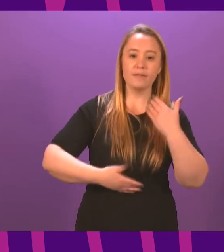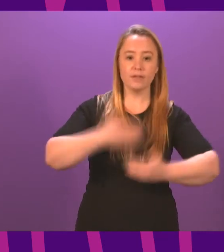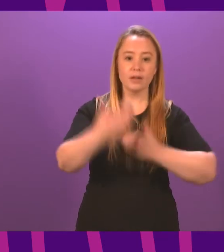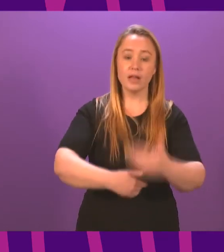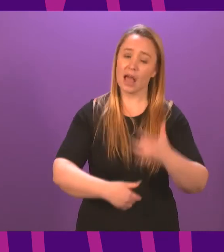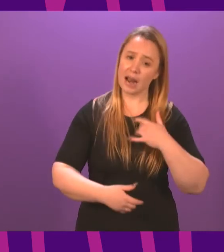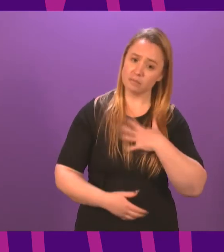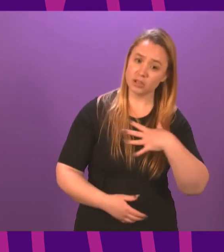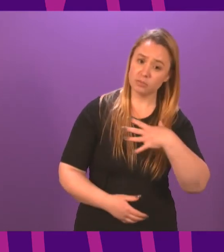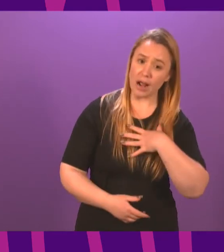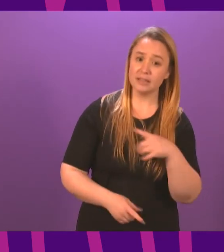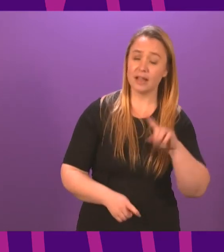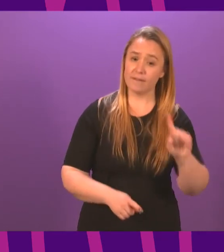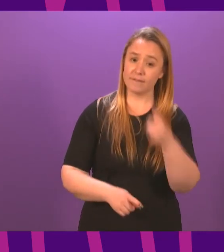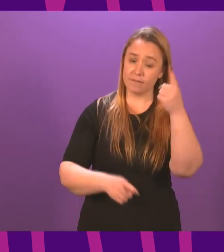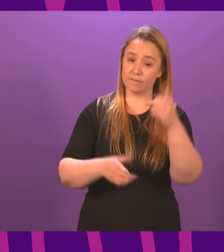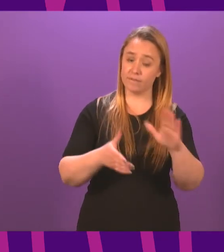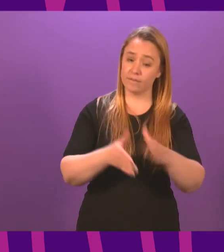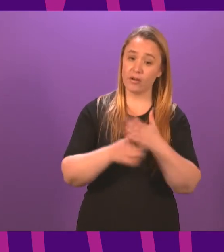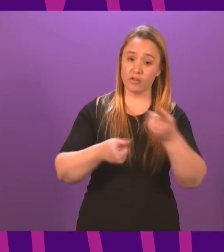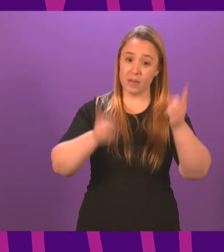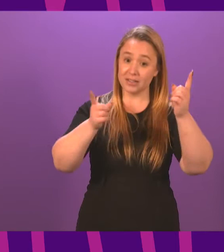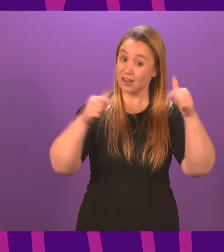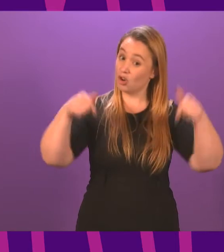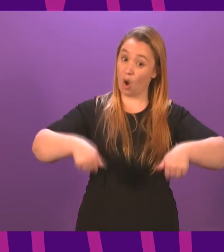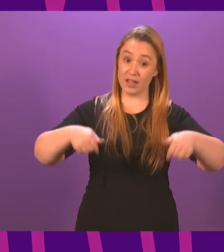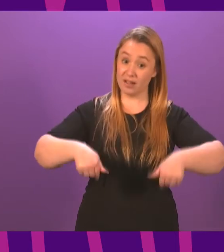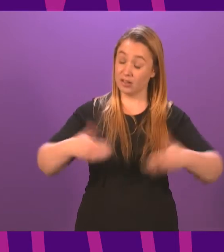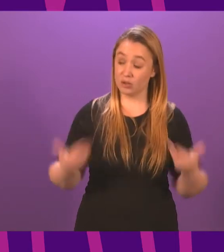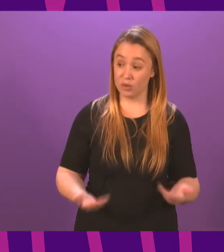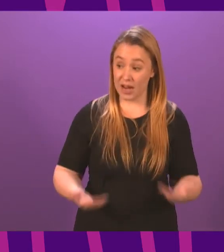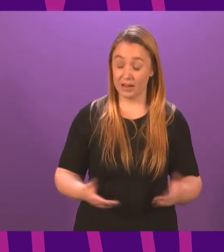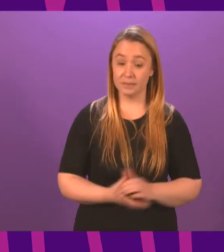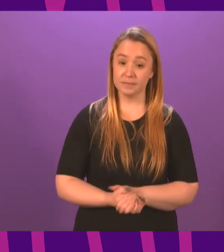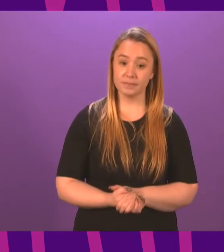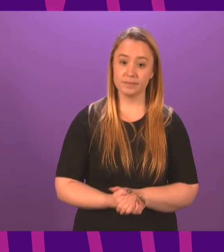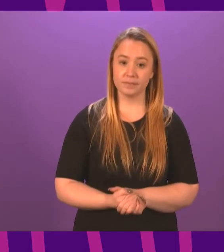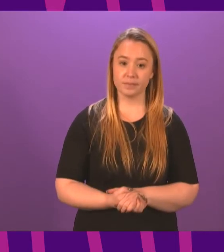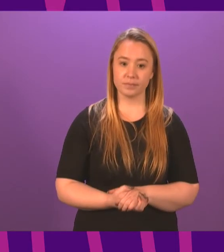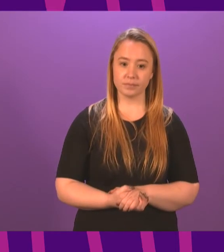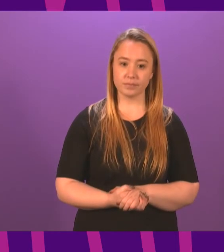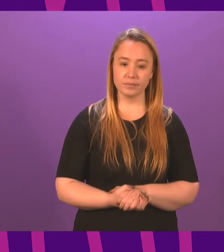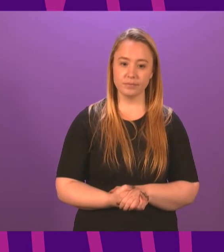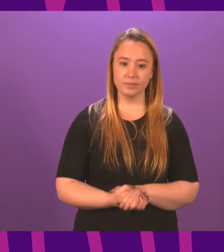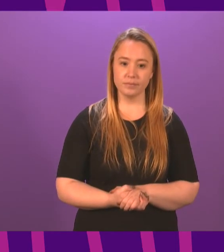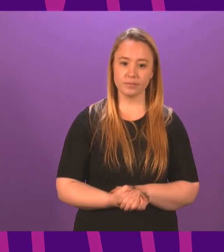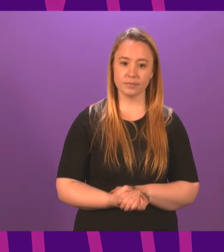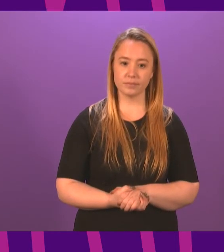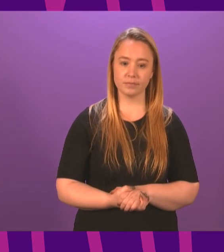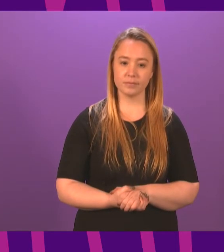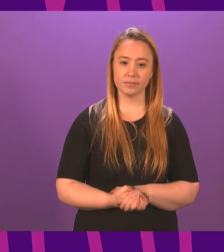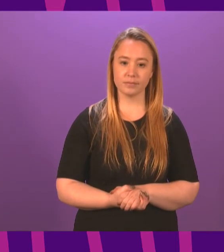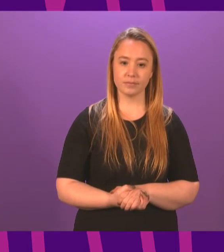First Minister and the Deputy First Minister are not in the chamber to listen to this debate today. Thank you. Thank you. And I call